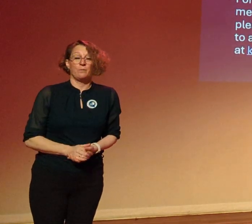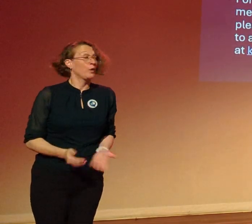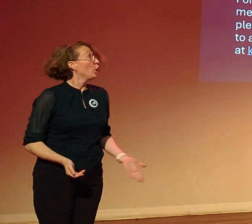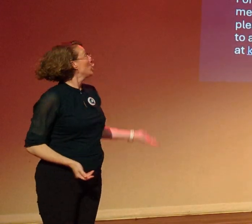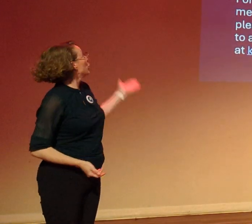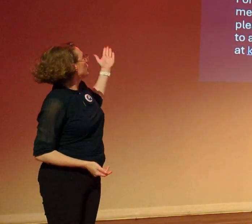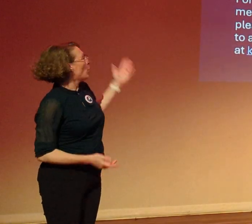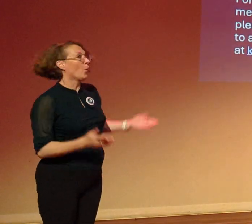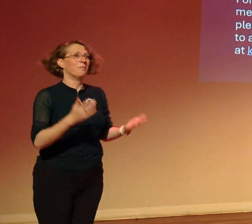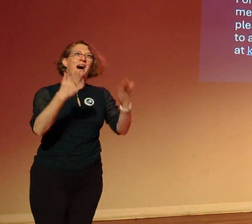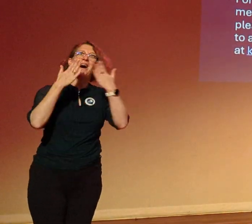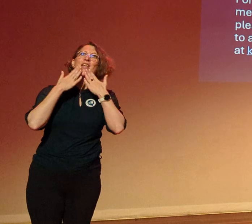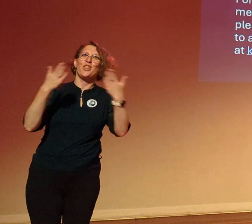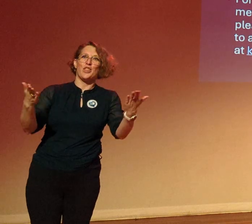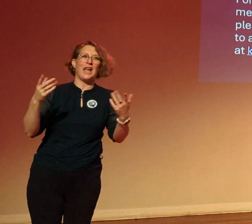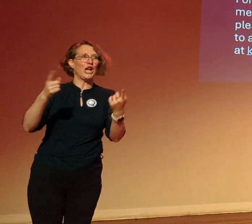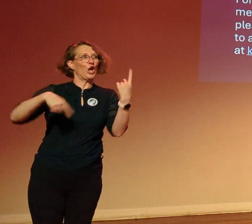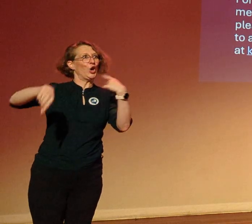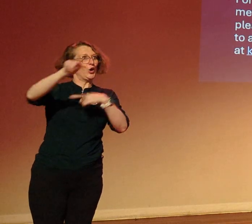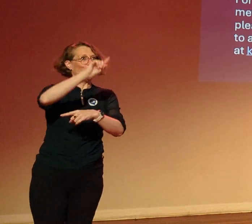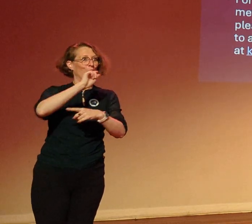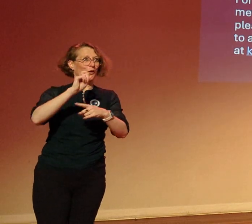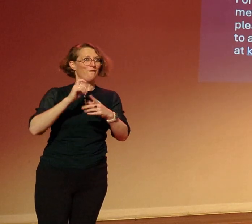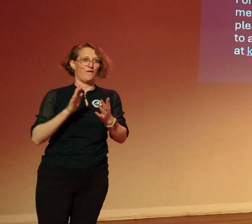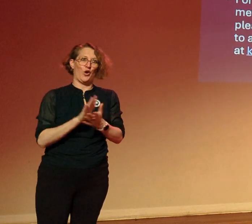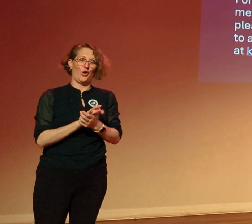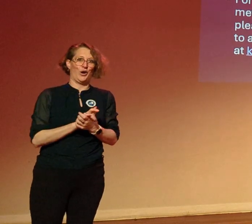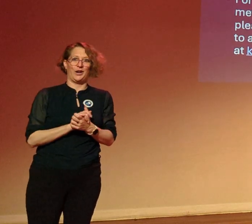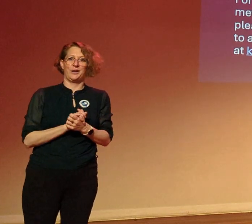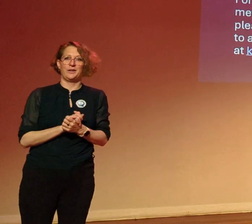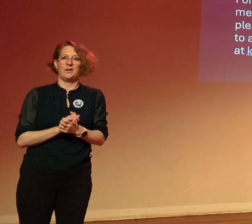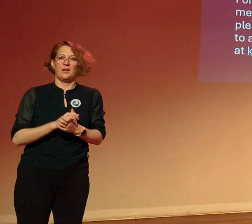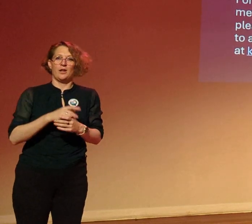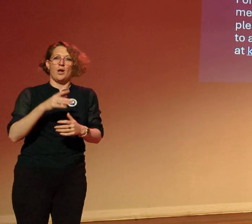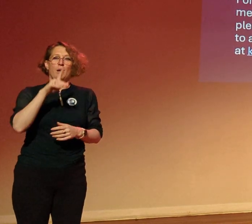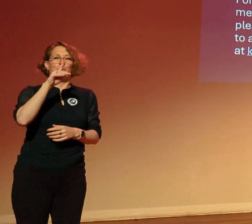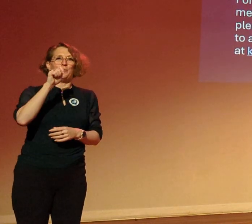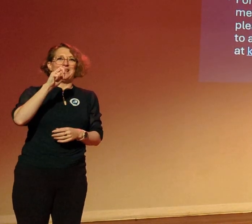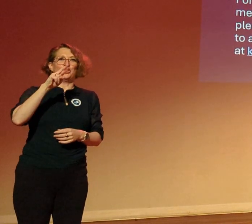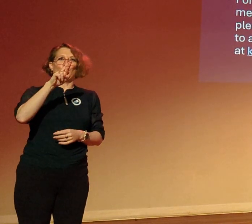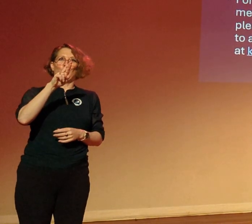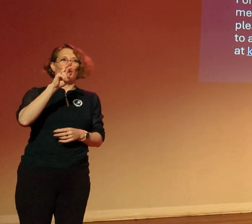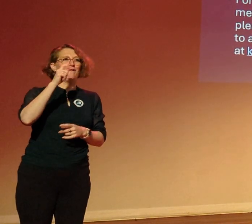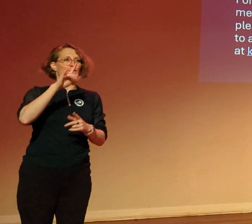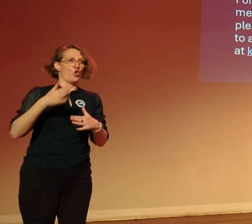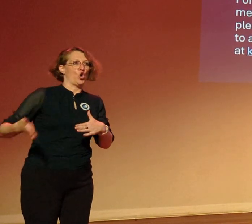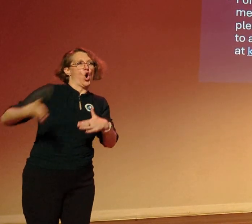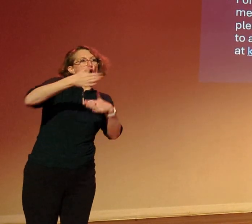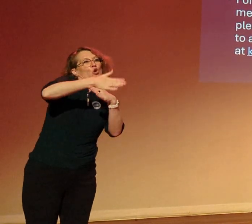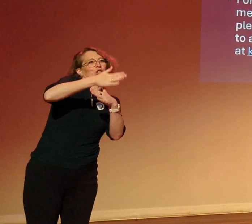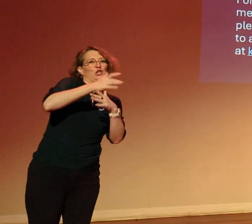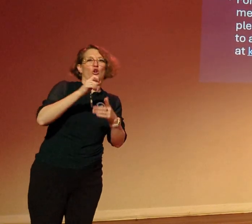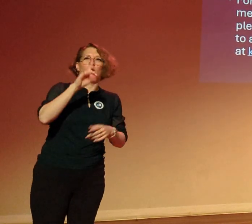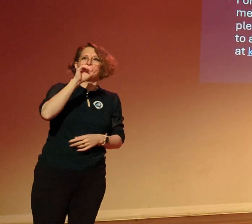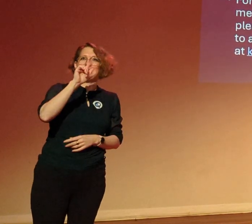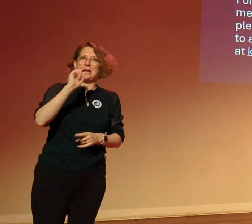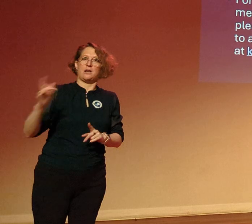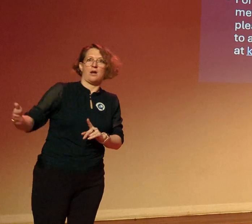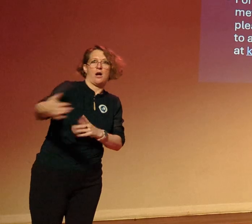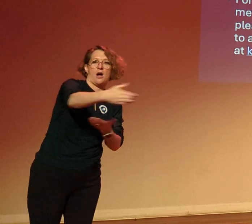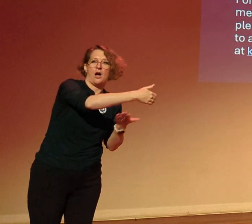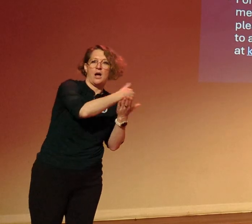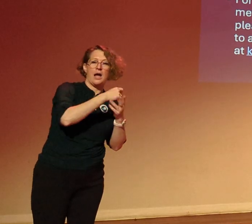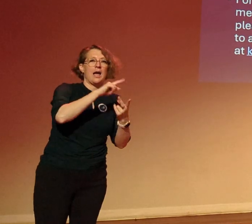So thank you very much to Peter Ulrich for creating my original data set and for the support that I have received from Red